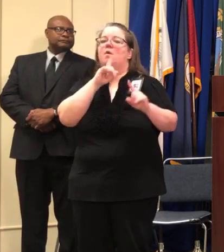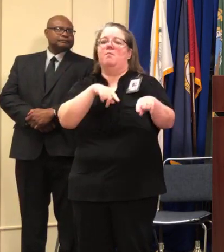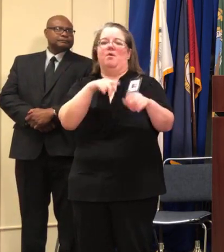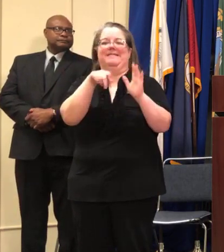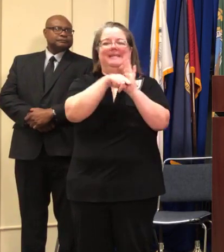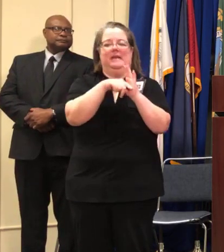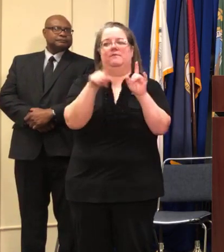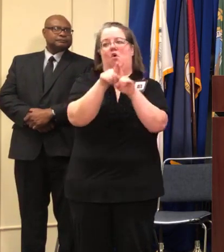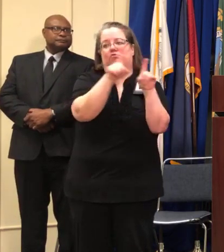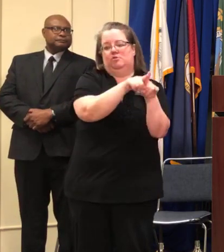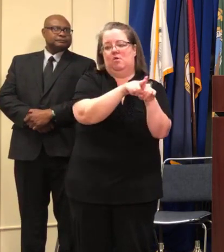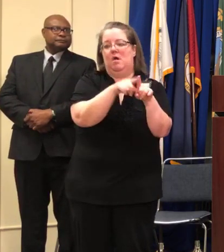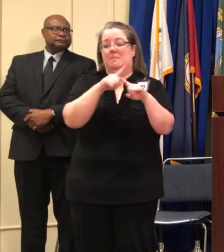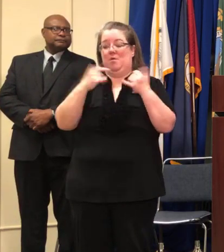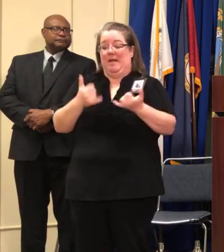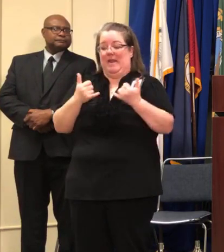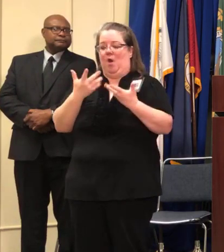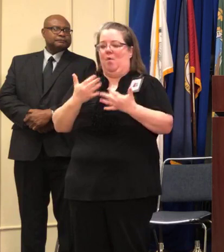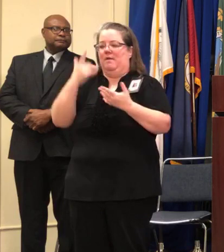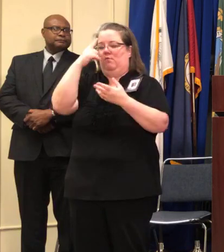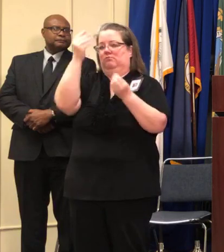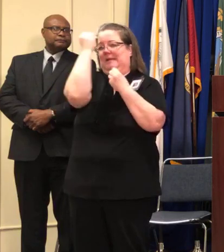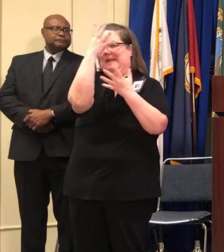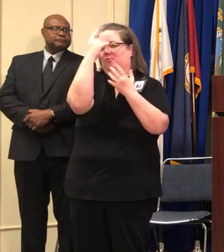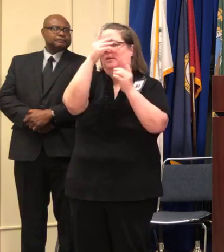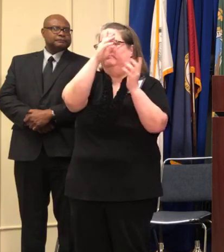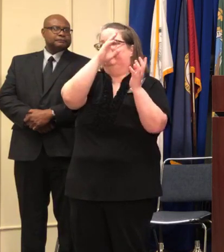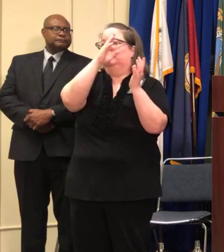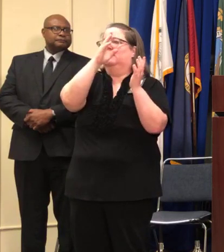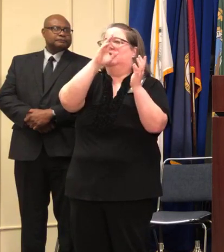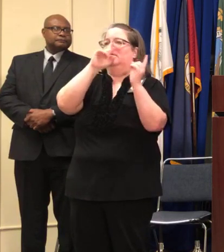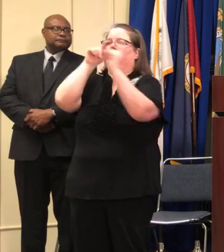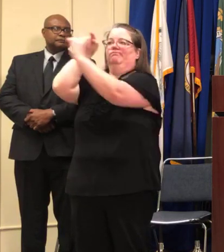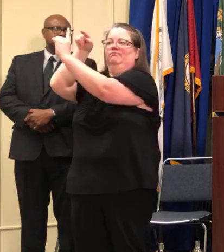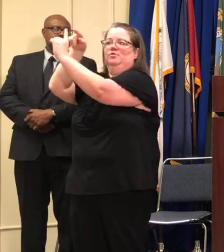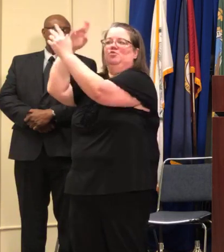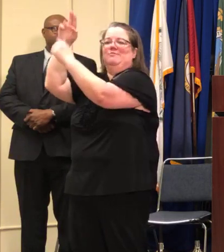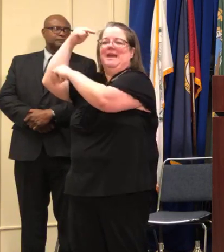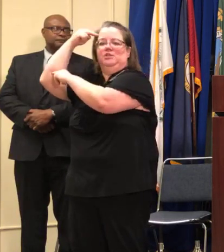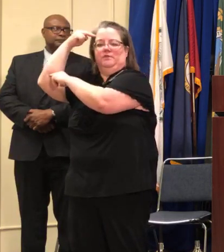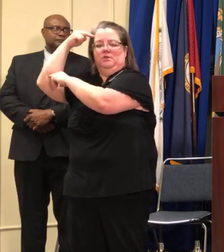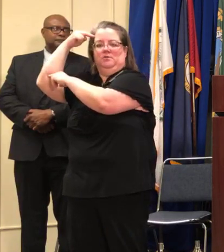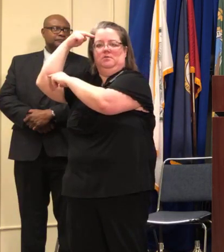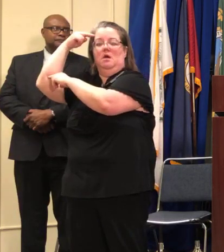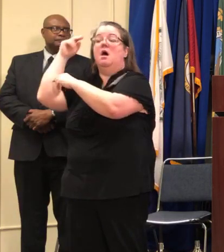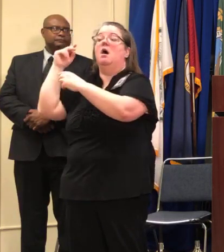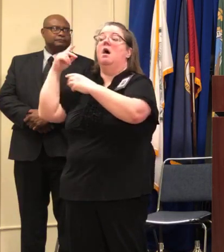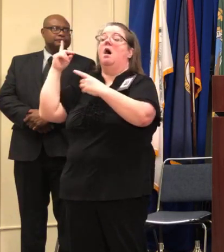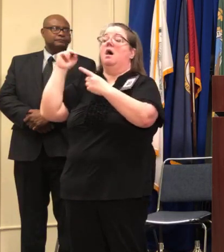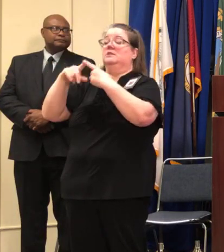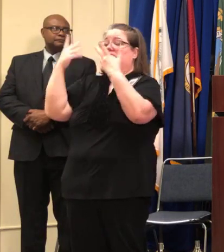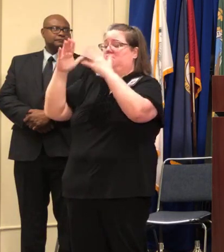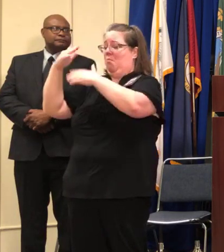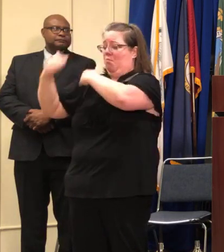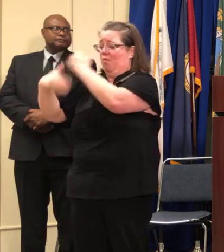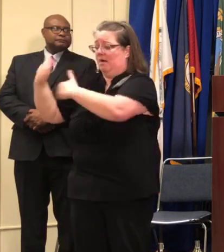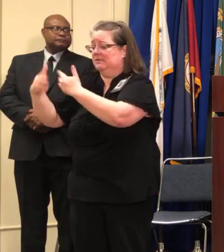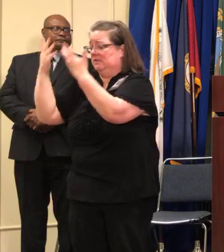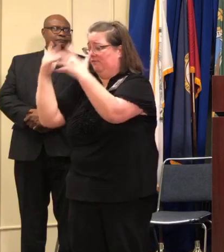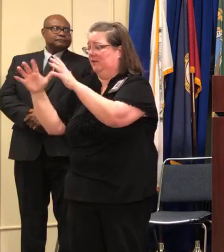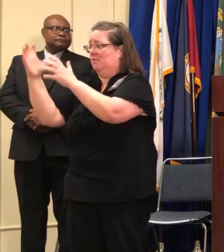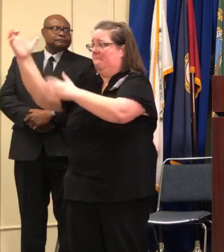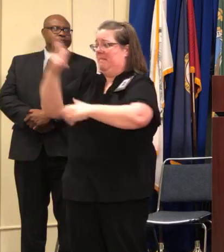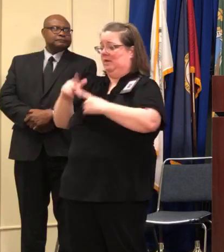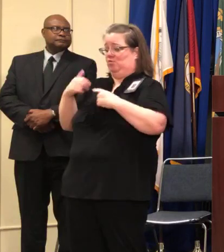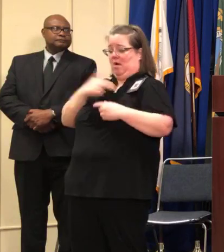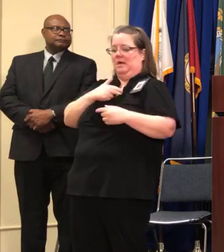but once again, the data is flowing to Nashville, it's flowing to the state. And so until they've processed it and returned it back to